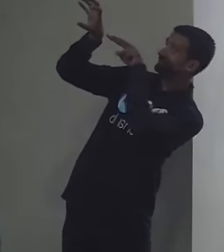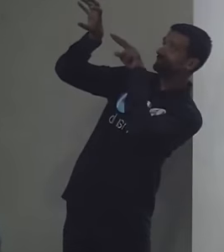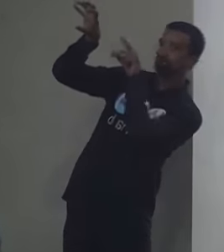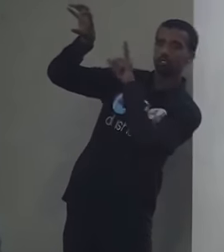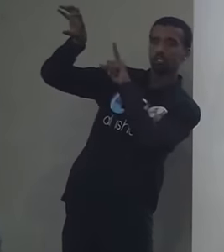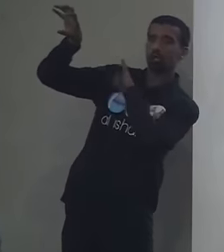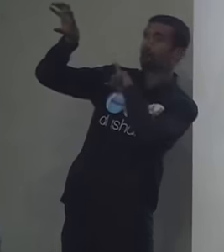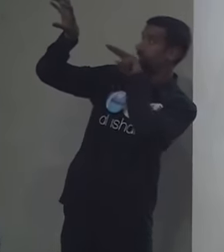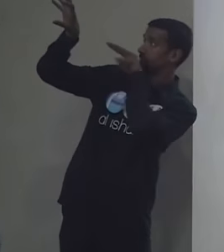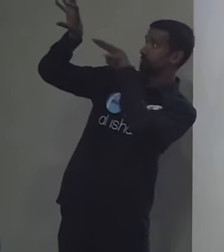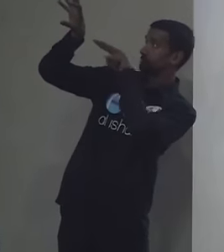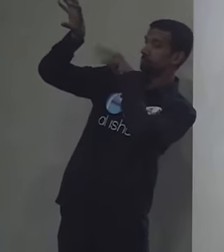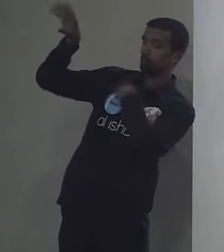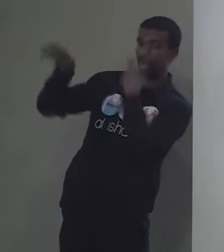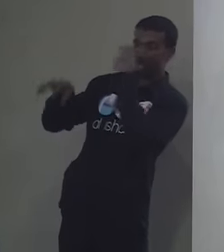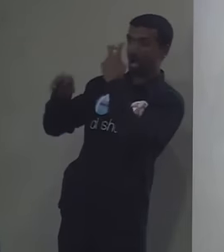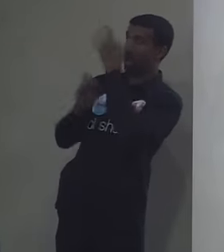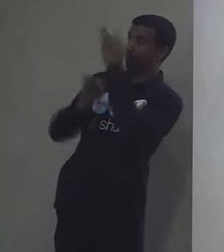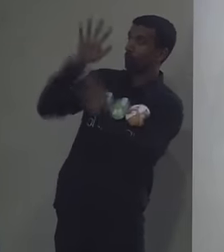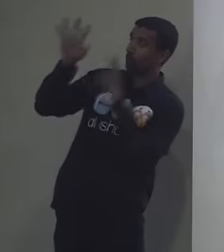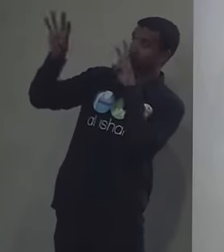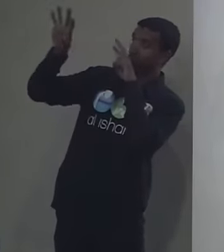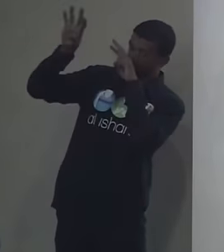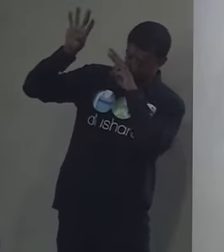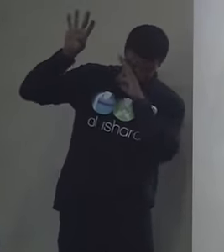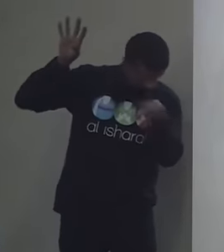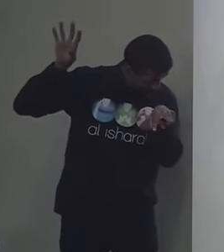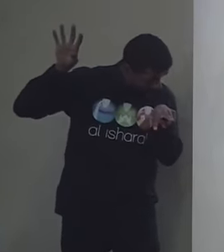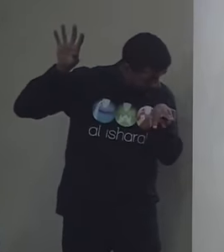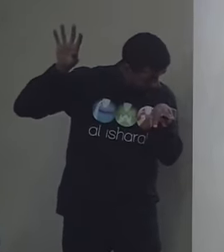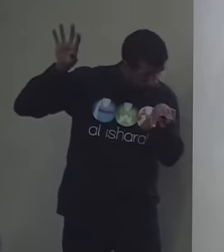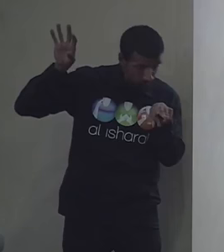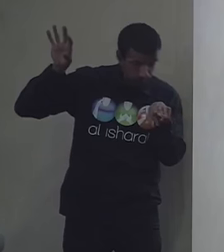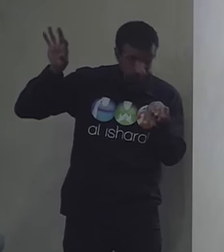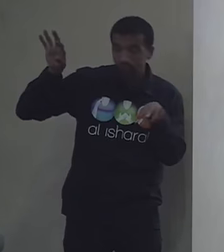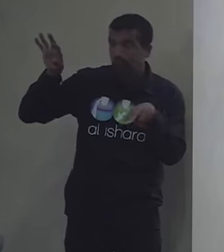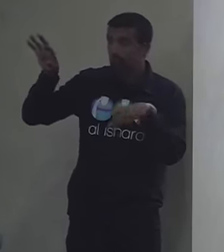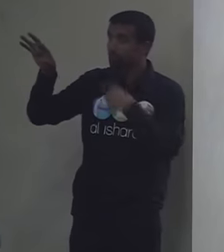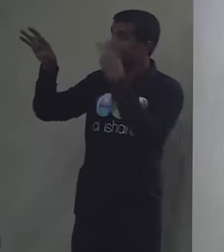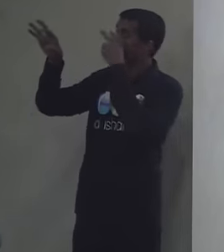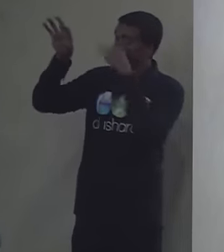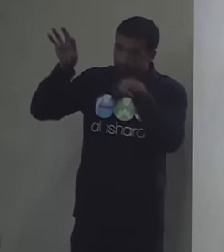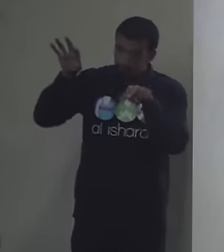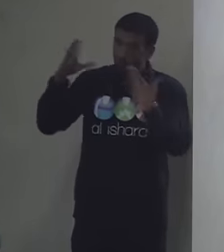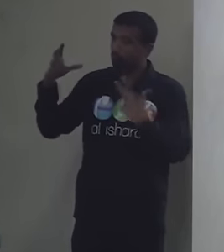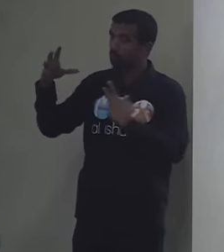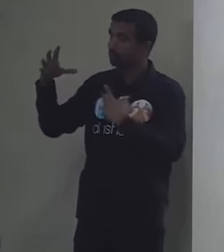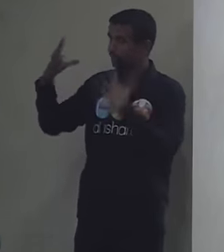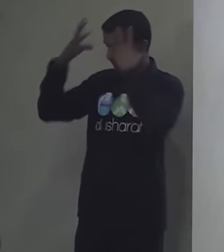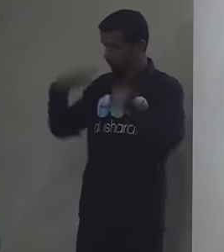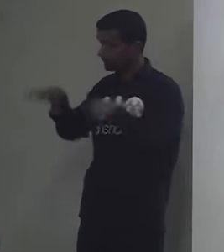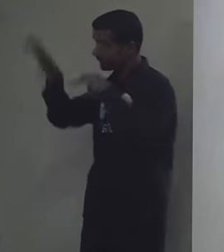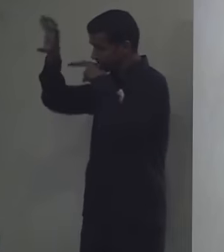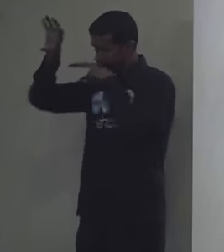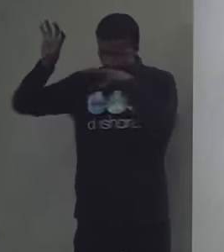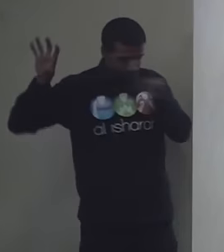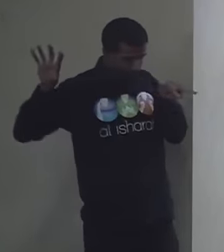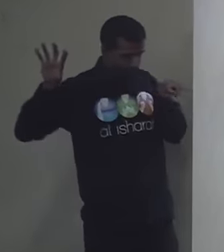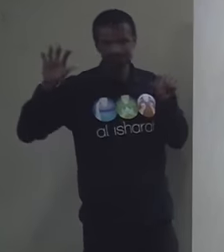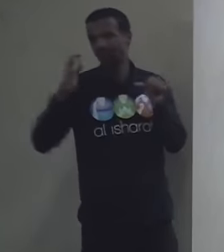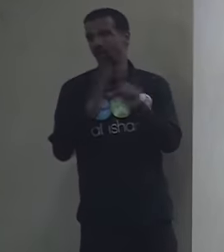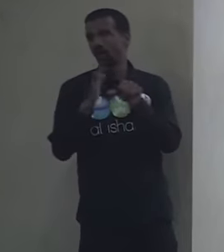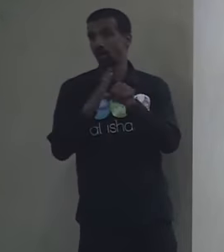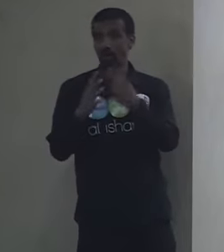you can turn your eyes away immediately. You know, turning your body is harder, but turning your eyes is what? Easy. And especially when something